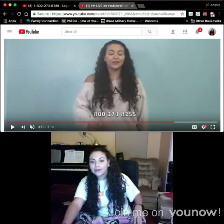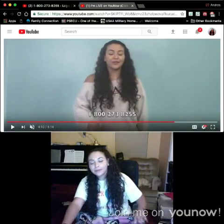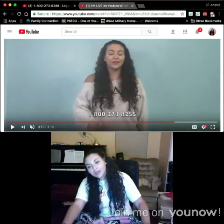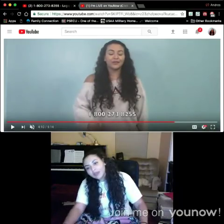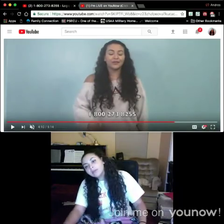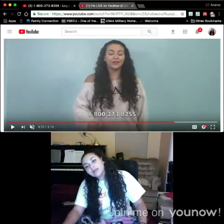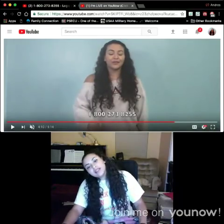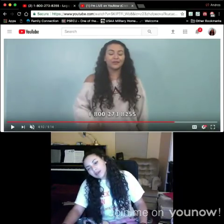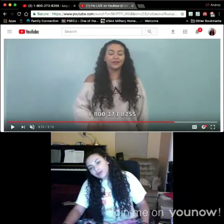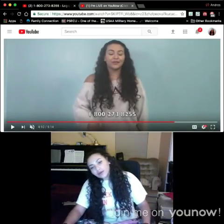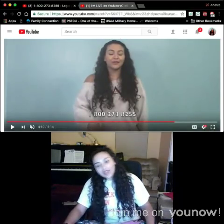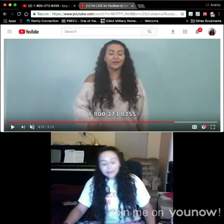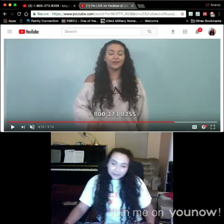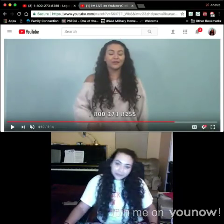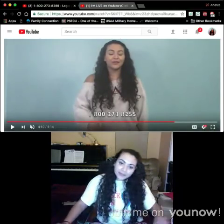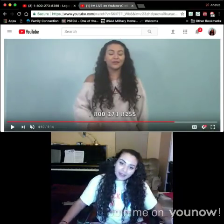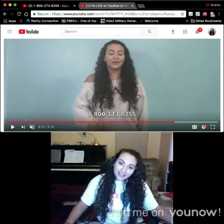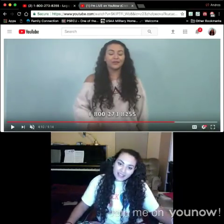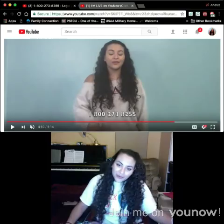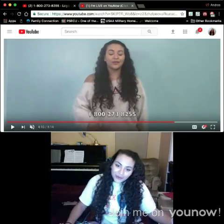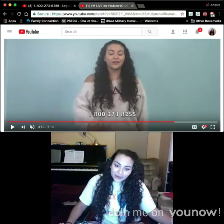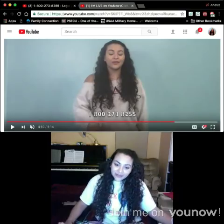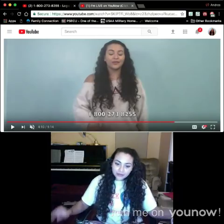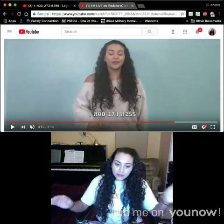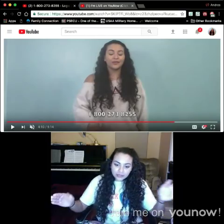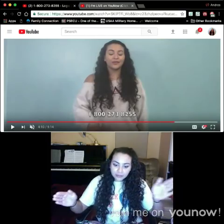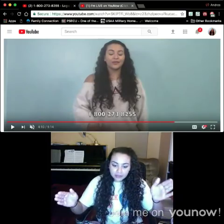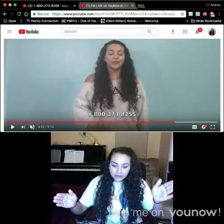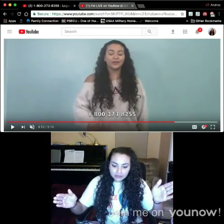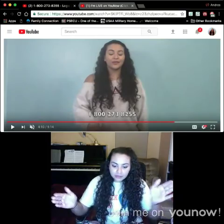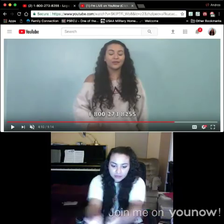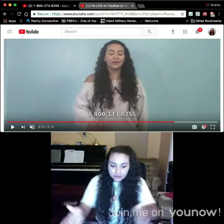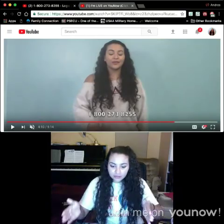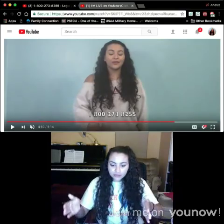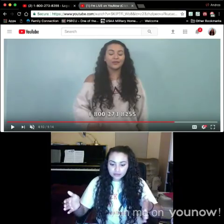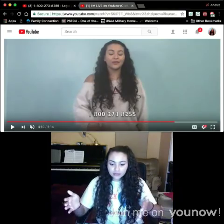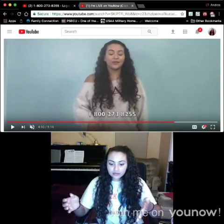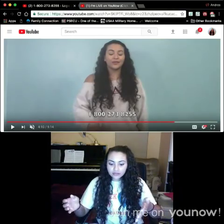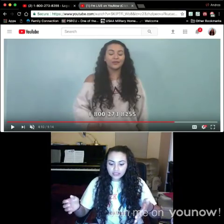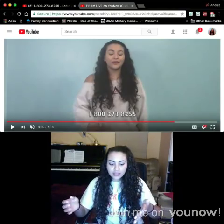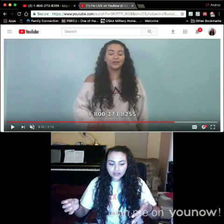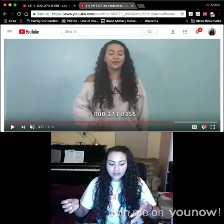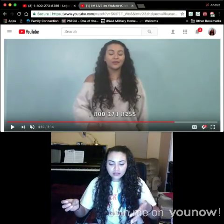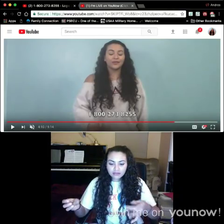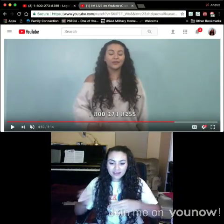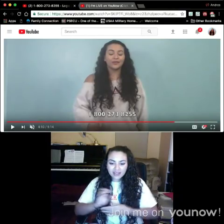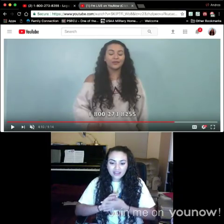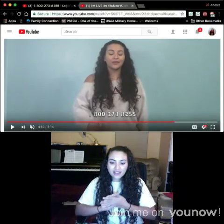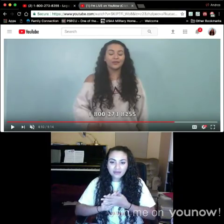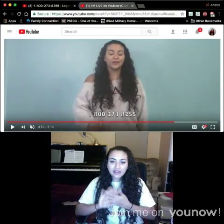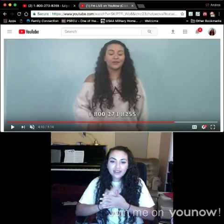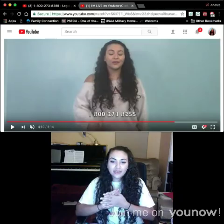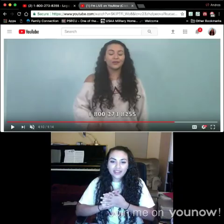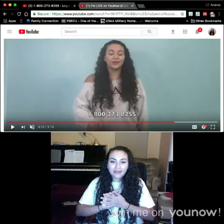number. But I'm not going to go over that. Okay, cool. Oh, there's a bug. I didn't get it. I'm kind of glad I didn't